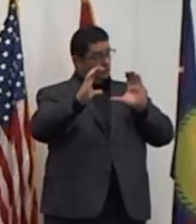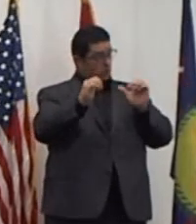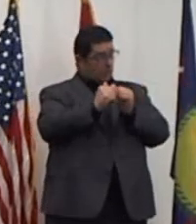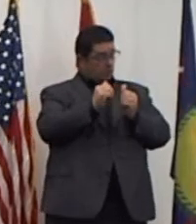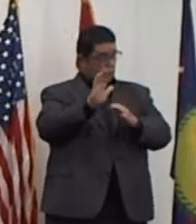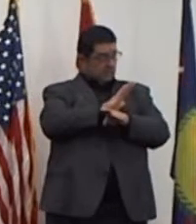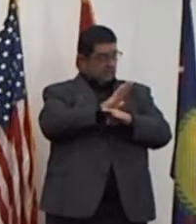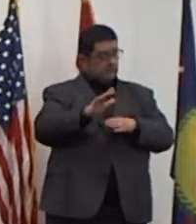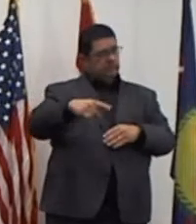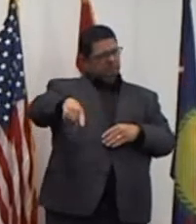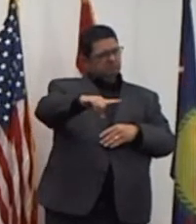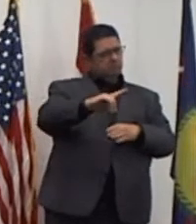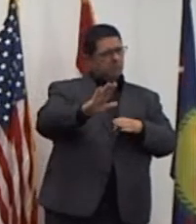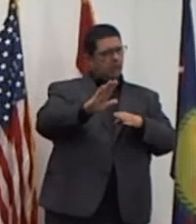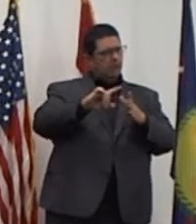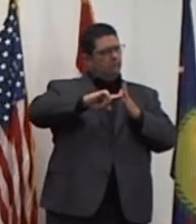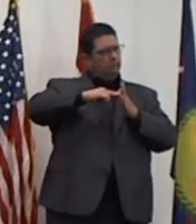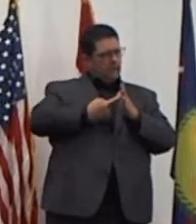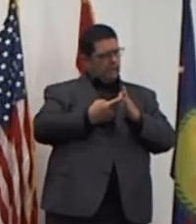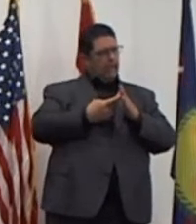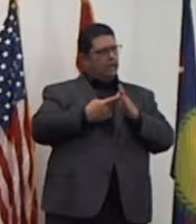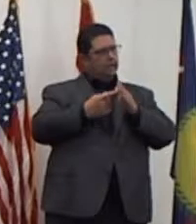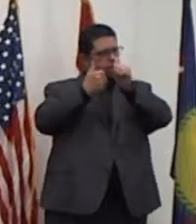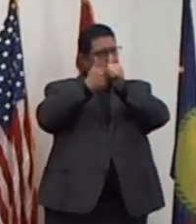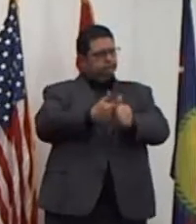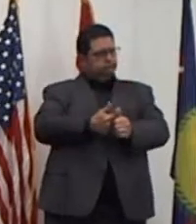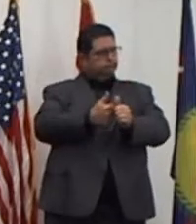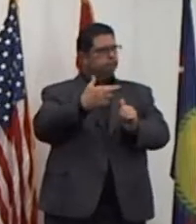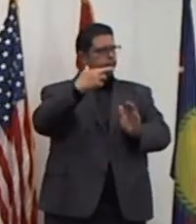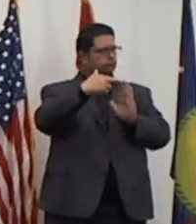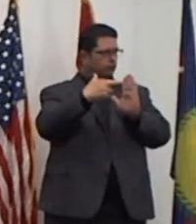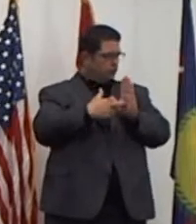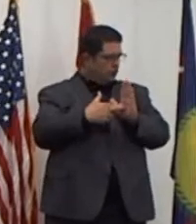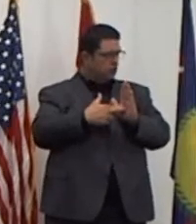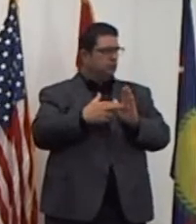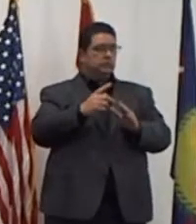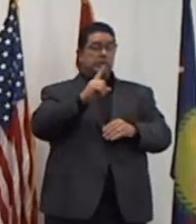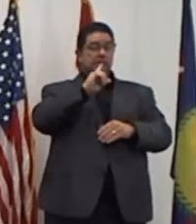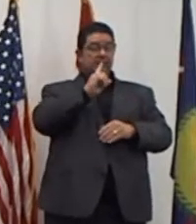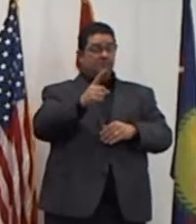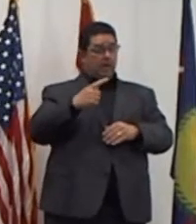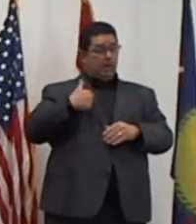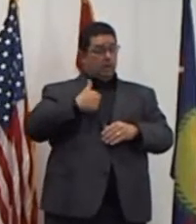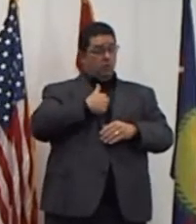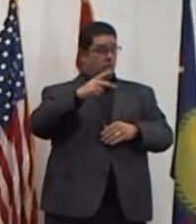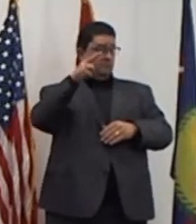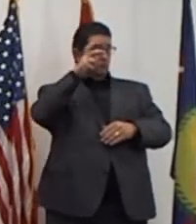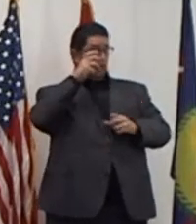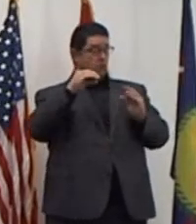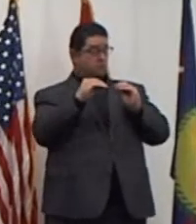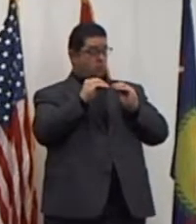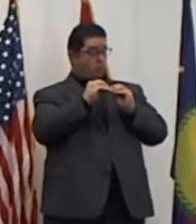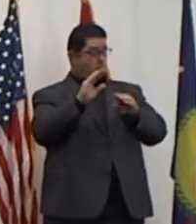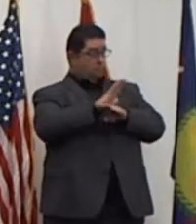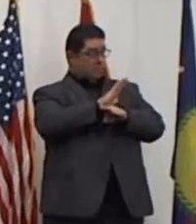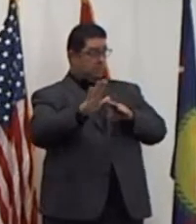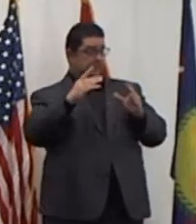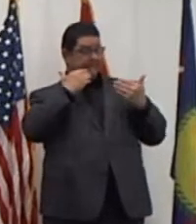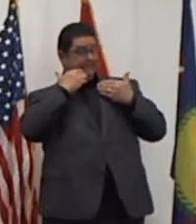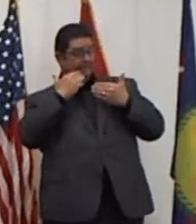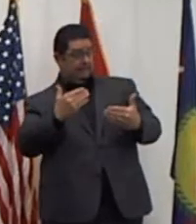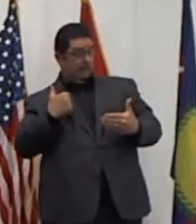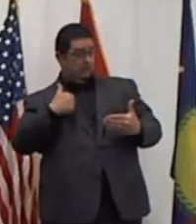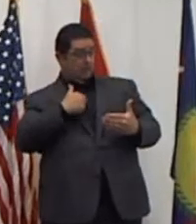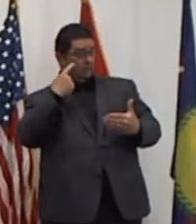they begin complying with our guidelines. In fact, we have heard more from businesses who have been thanking us for this